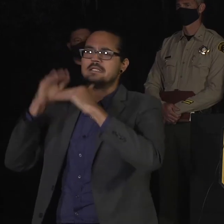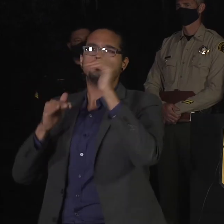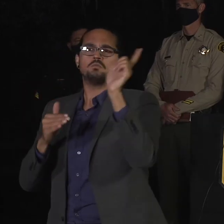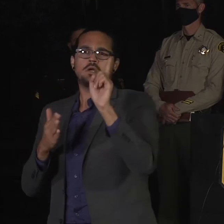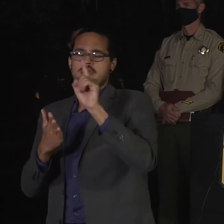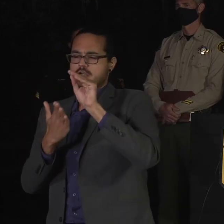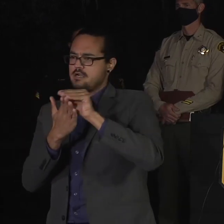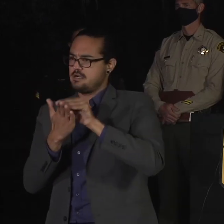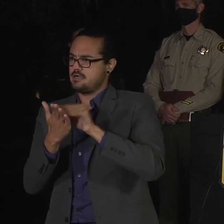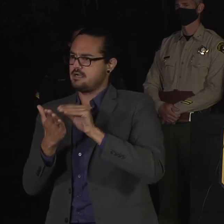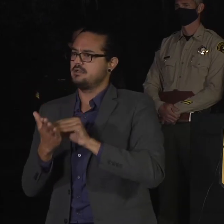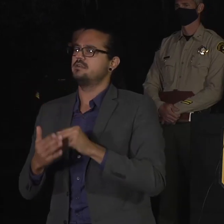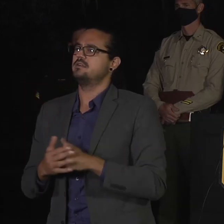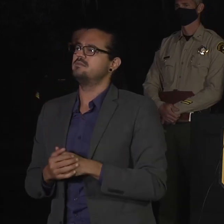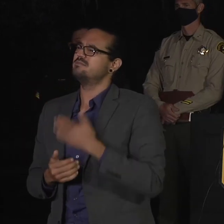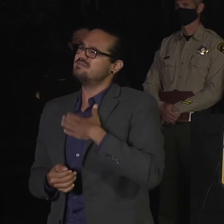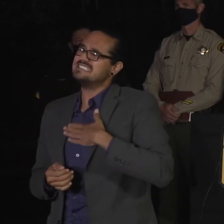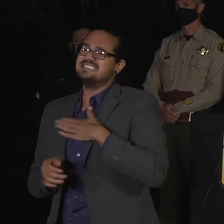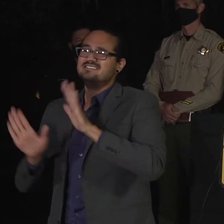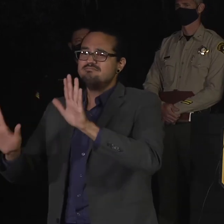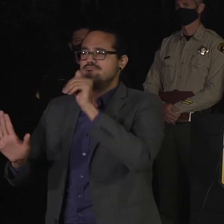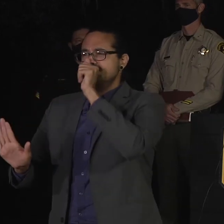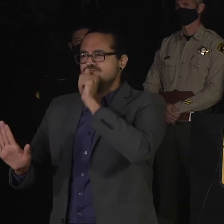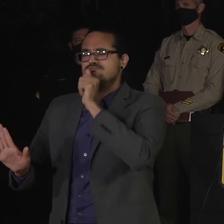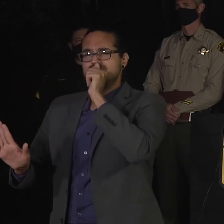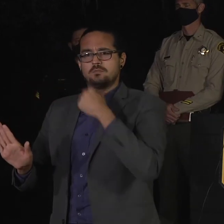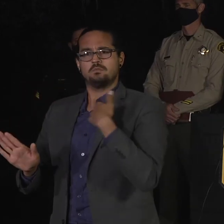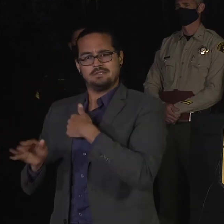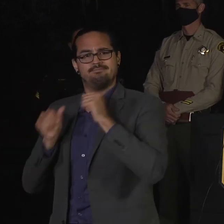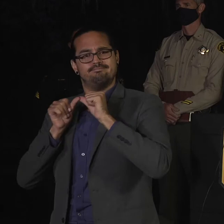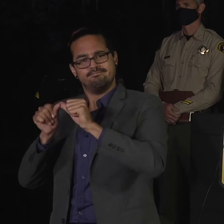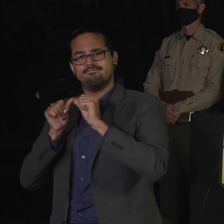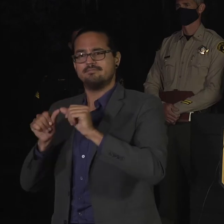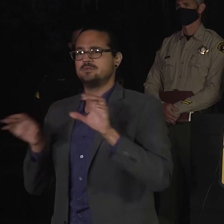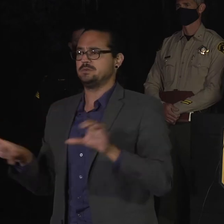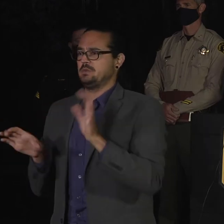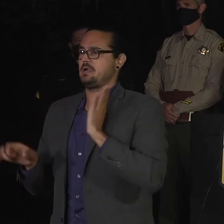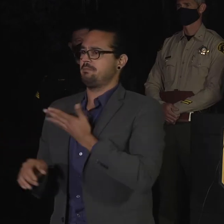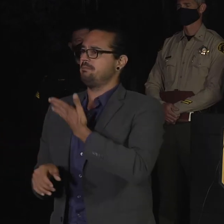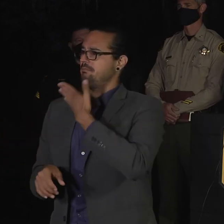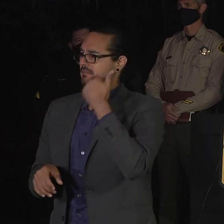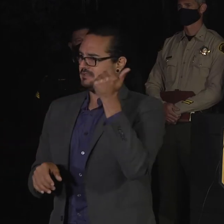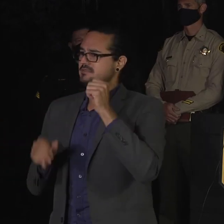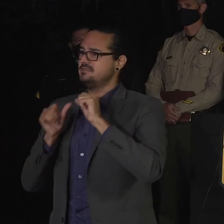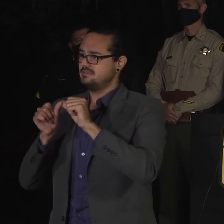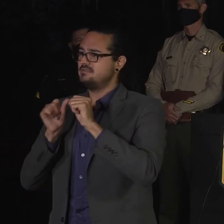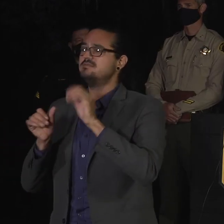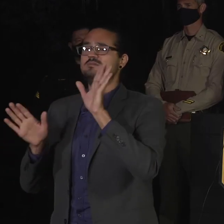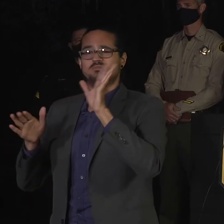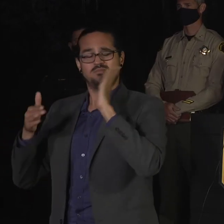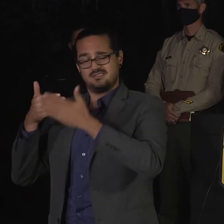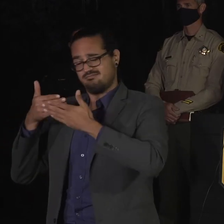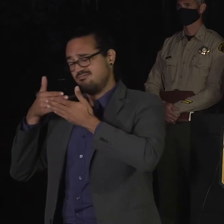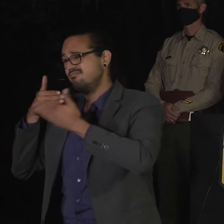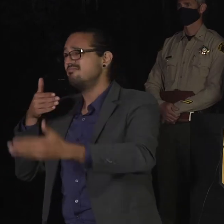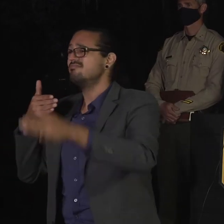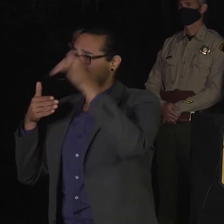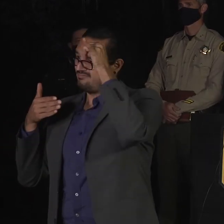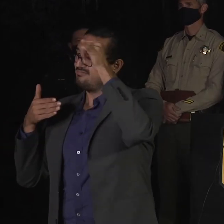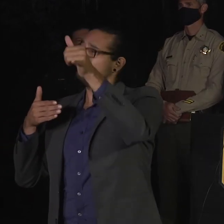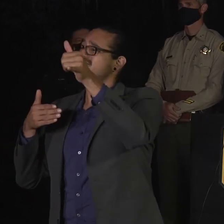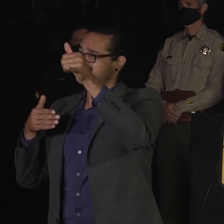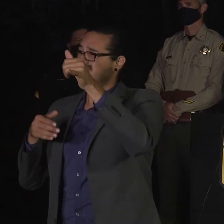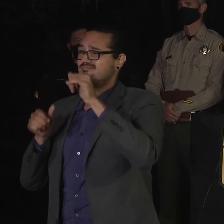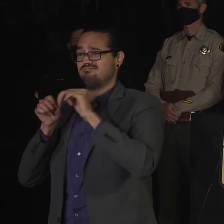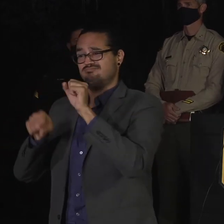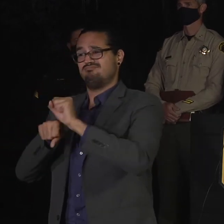doing the best we can with the resources we have, and we're in this for the long haul, as I keep stating. This is a historic event for this unit. We have never